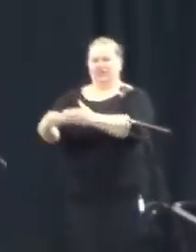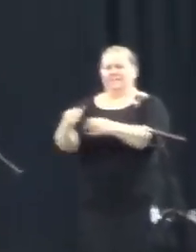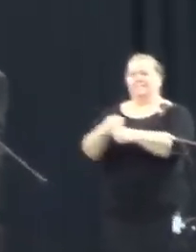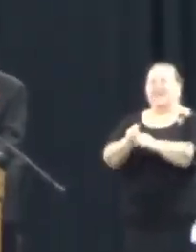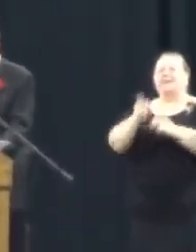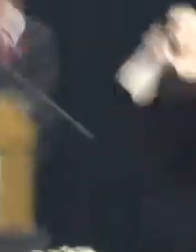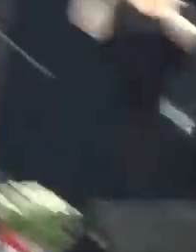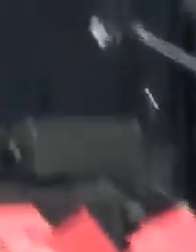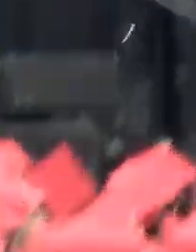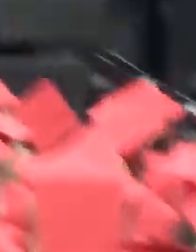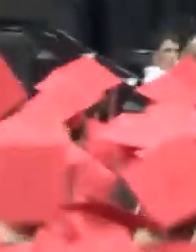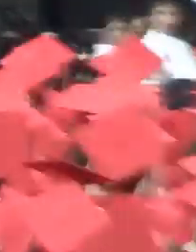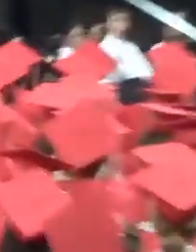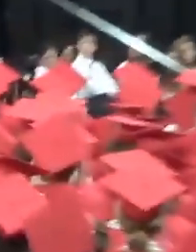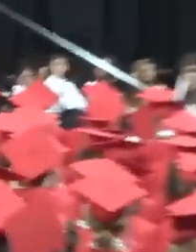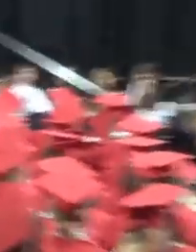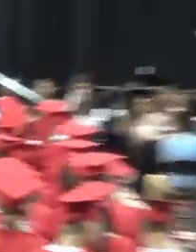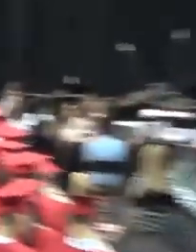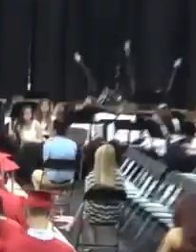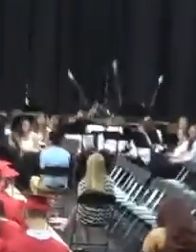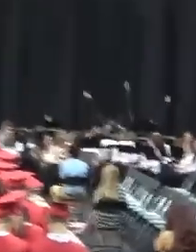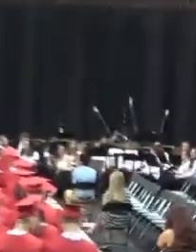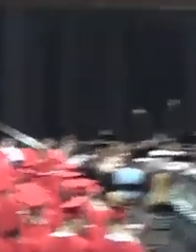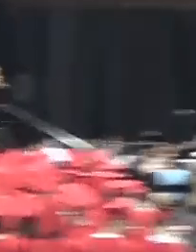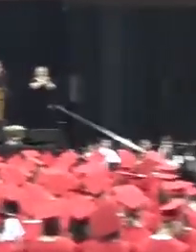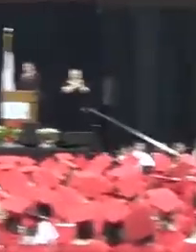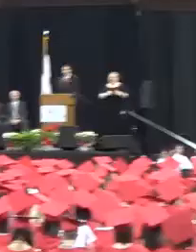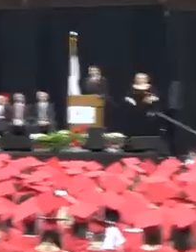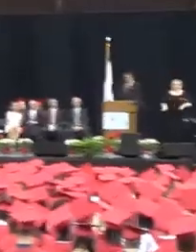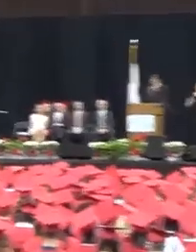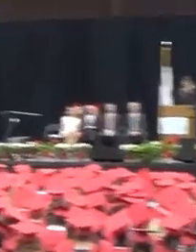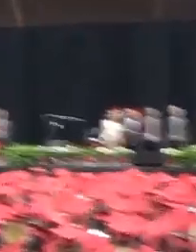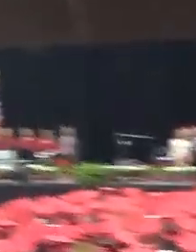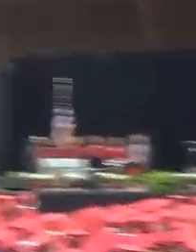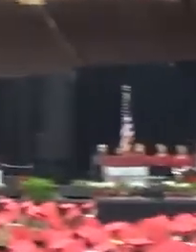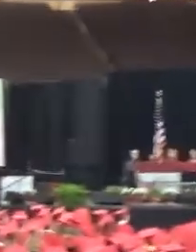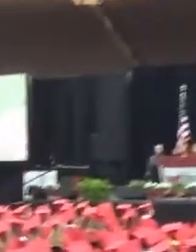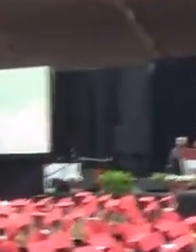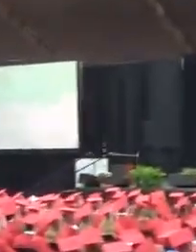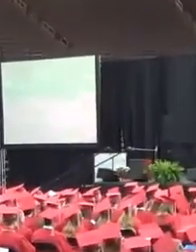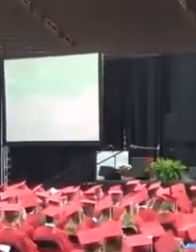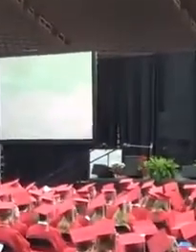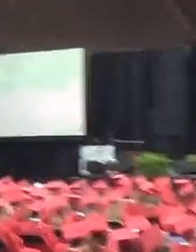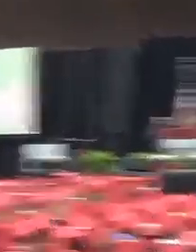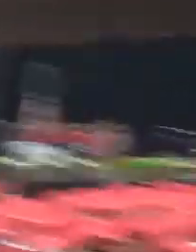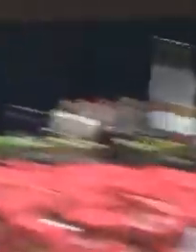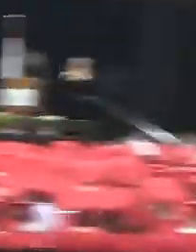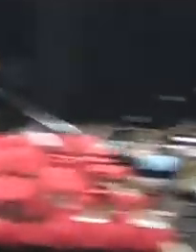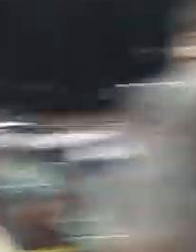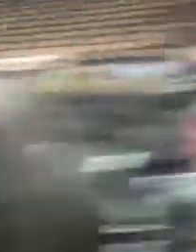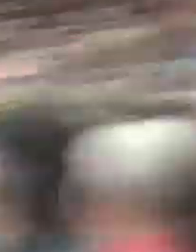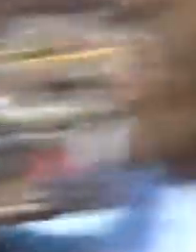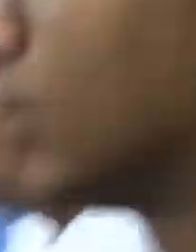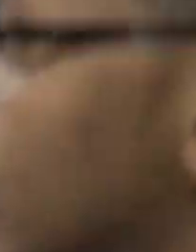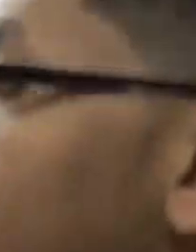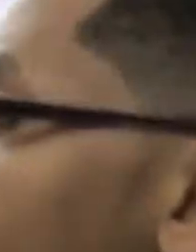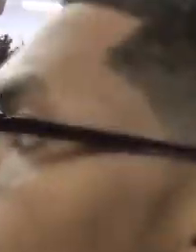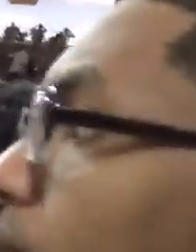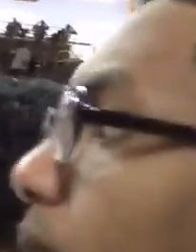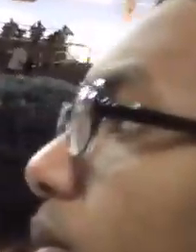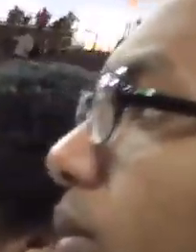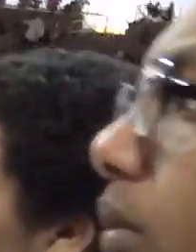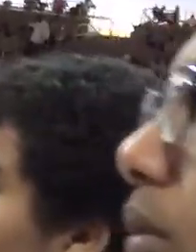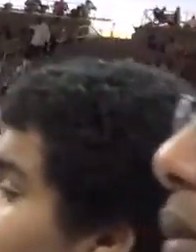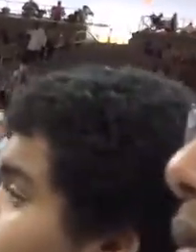people around you better, lifting others up, bringing improvement. Indeed, you, the students of the school